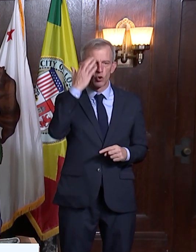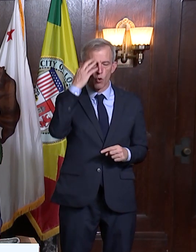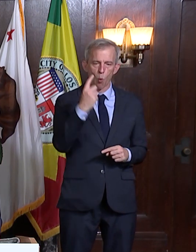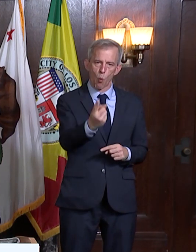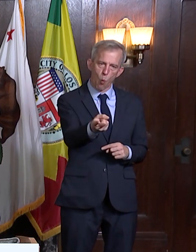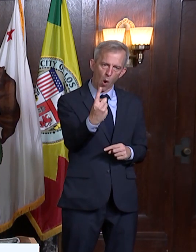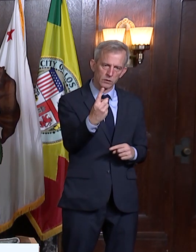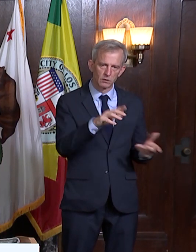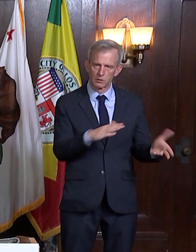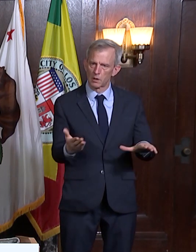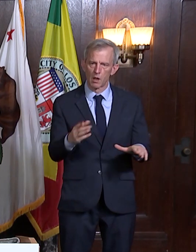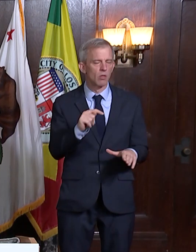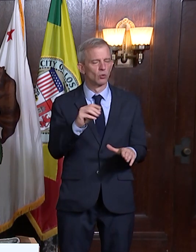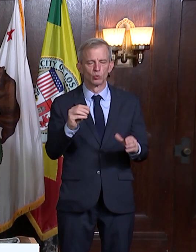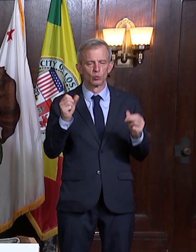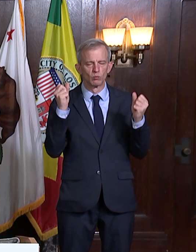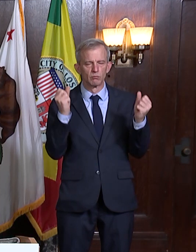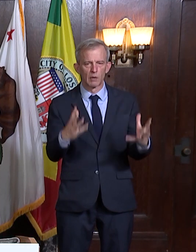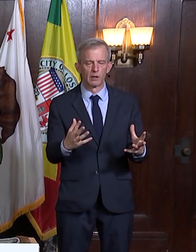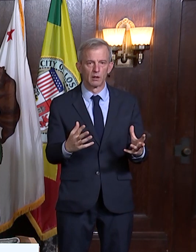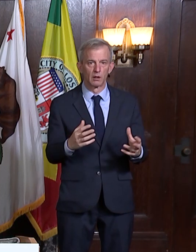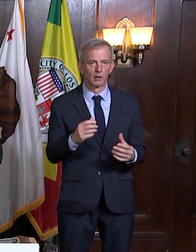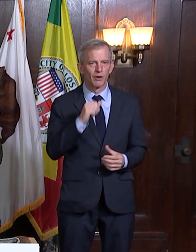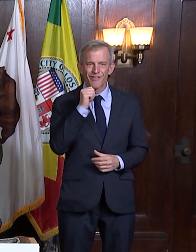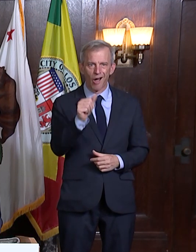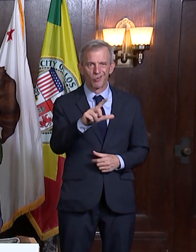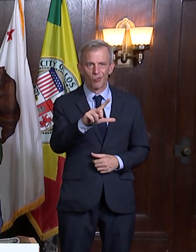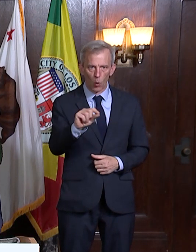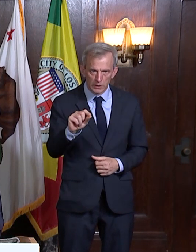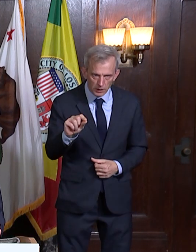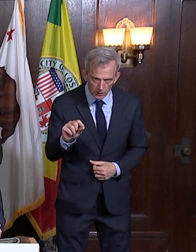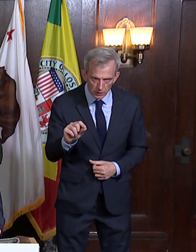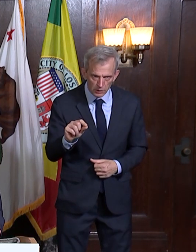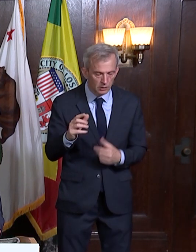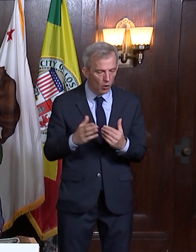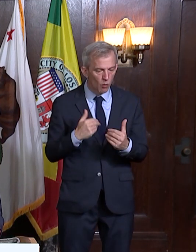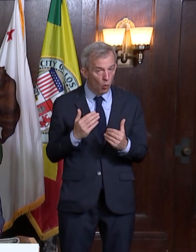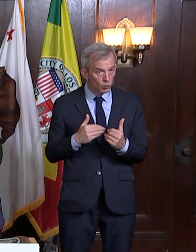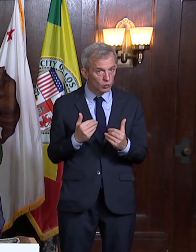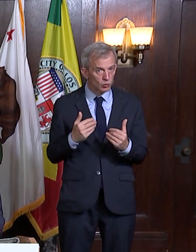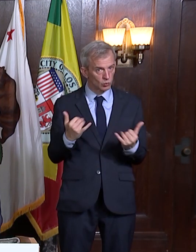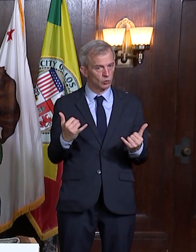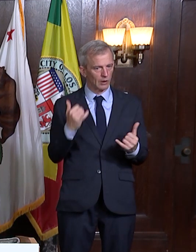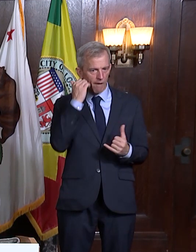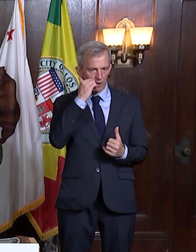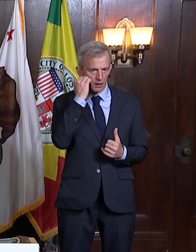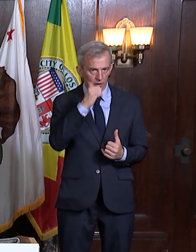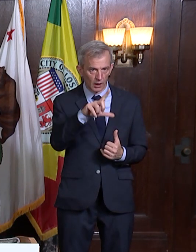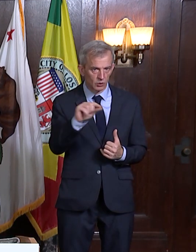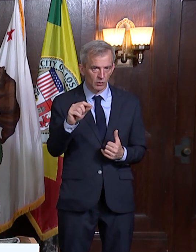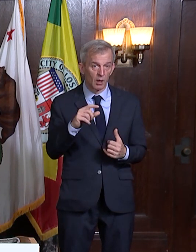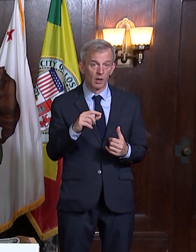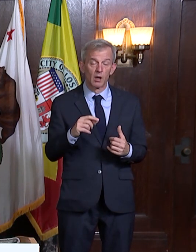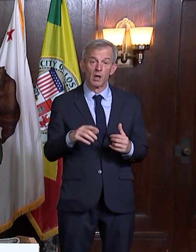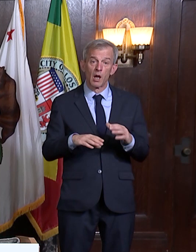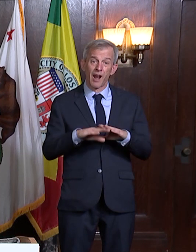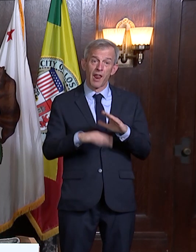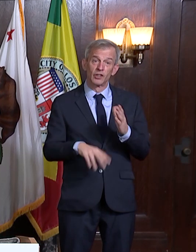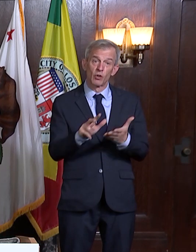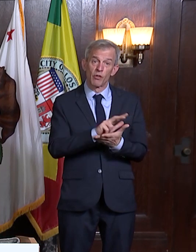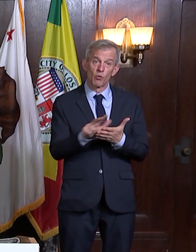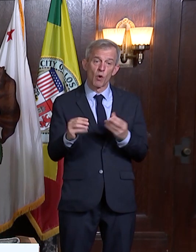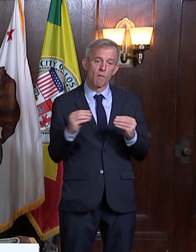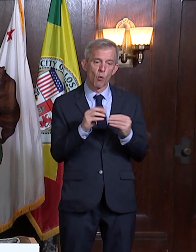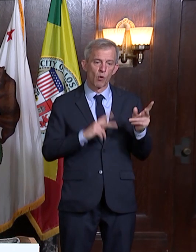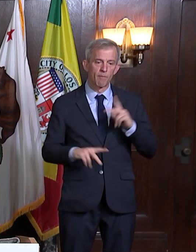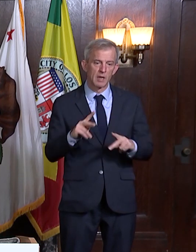many, let alone nearly 20 a day still. Or to put it more starkly, in less than 3 weeks, we have more people dying in